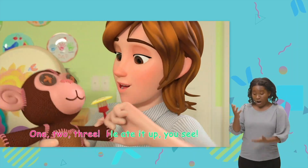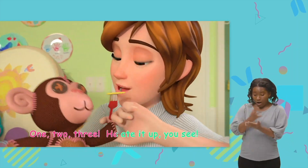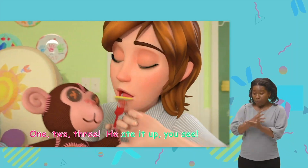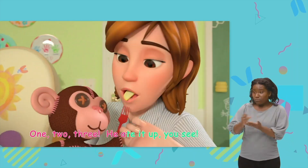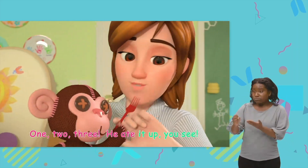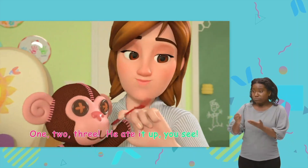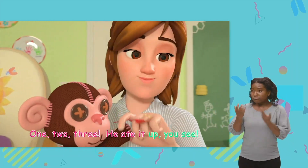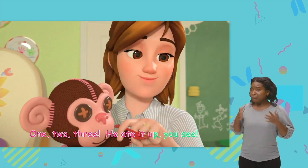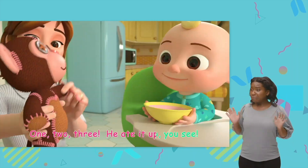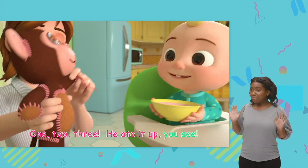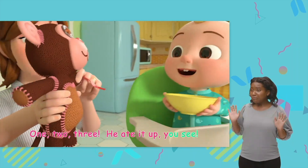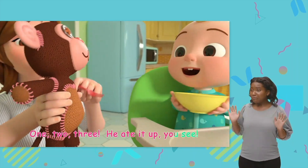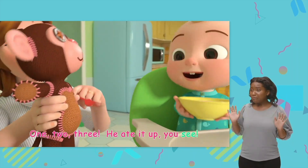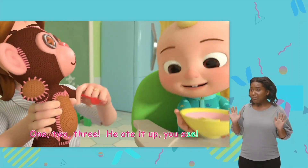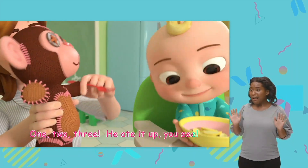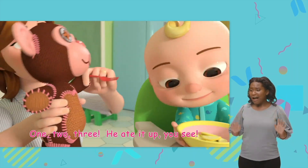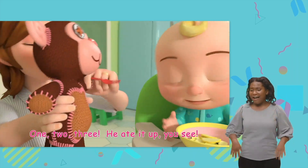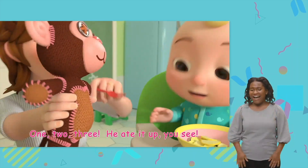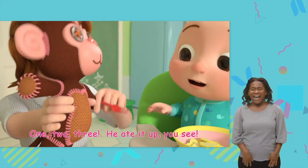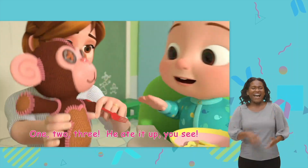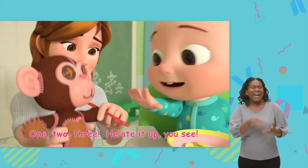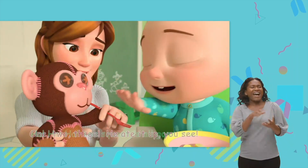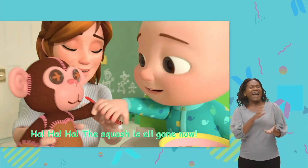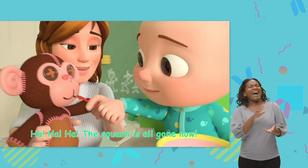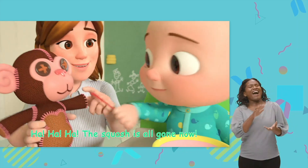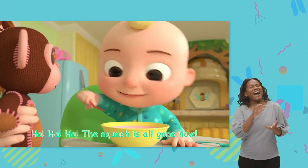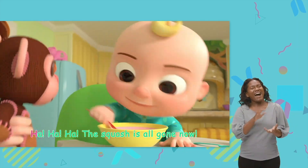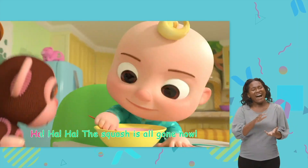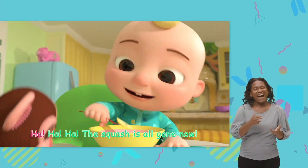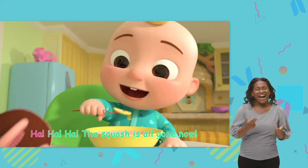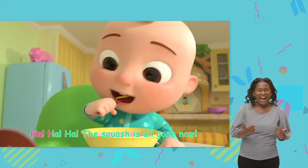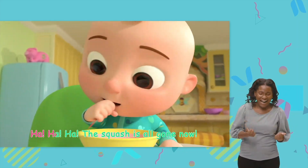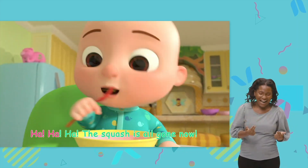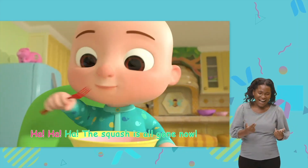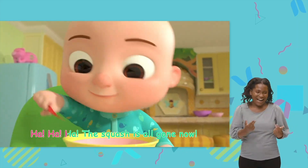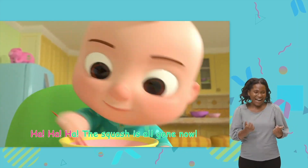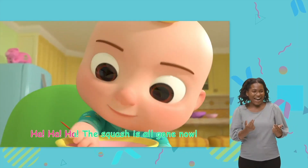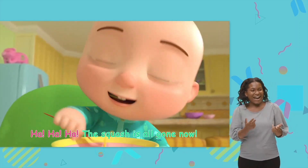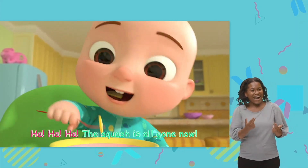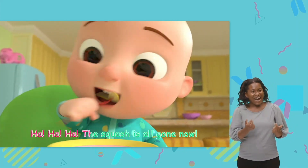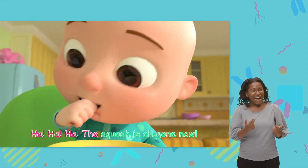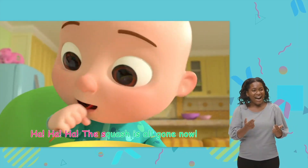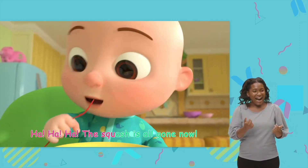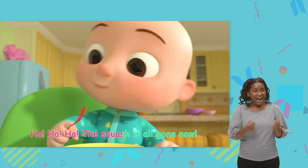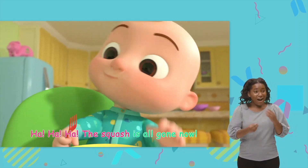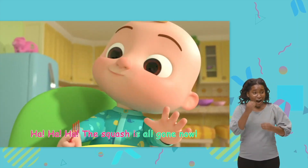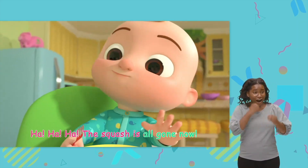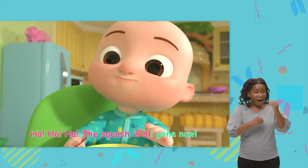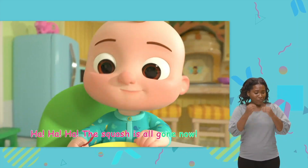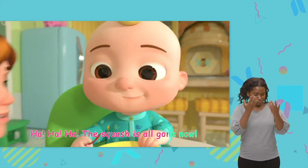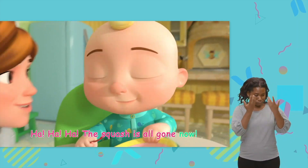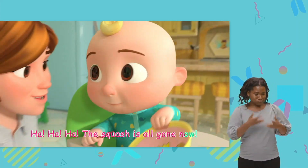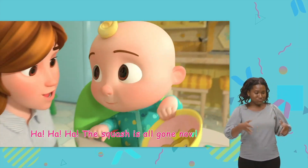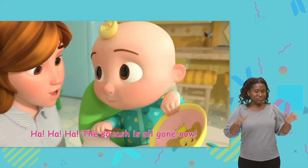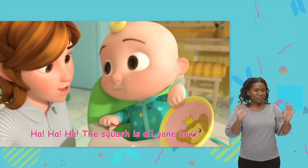he ate it up, you see. Ha, ha, ha, the squash is all gone